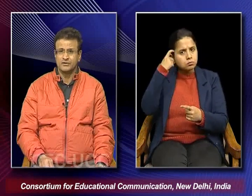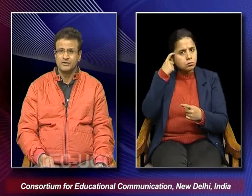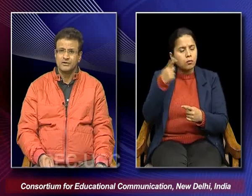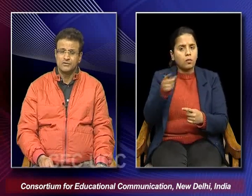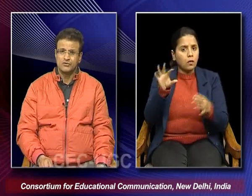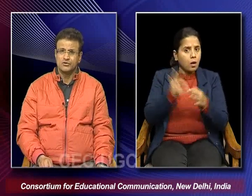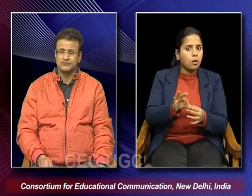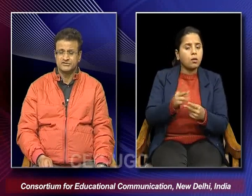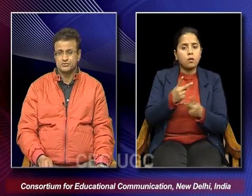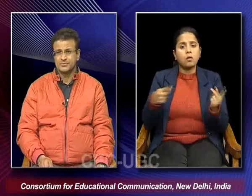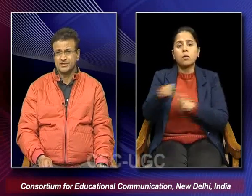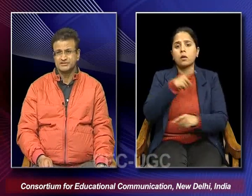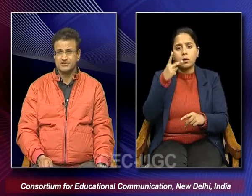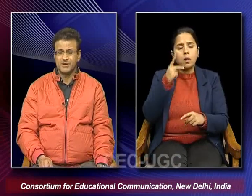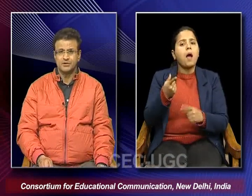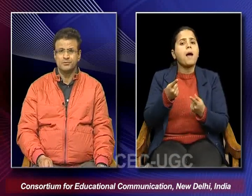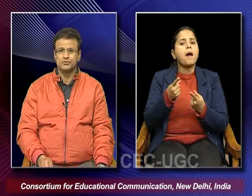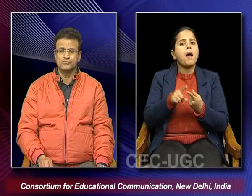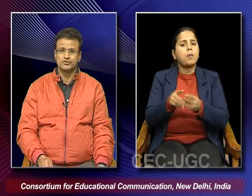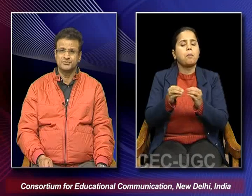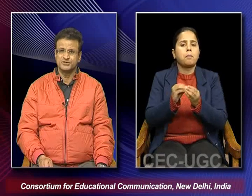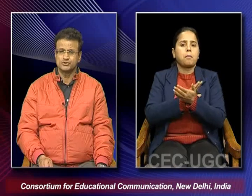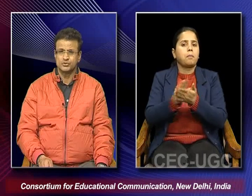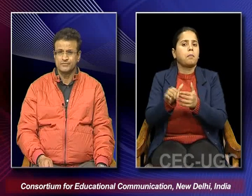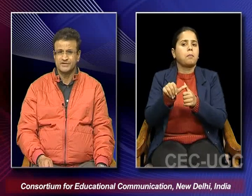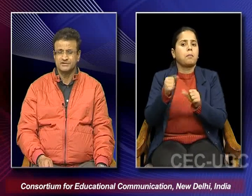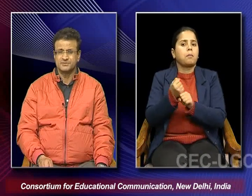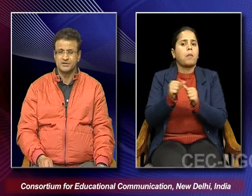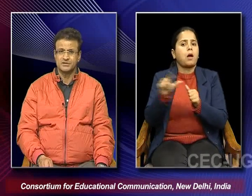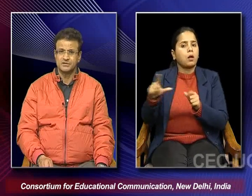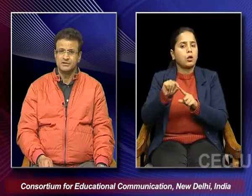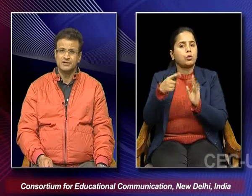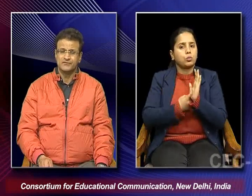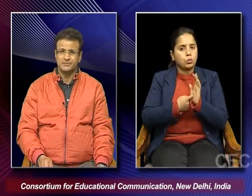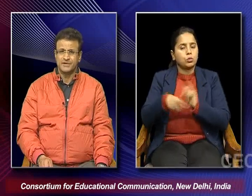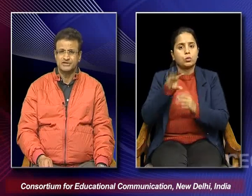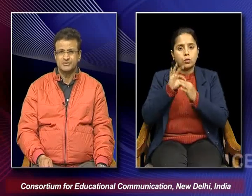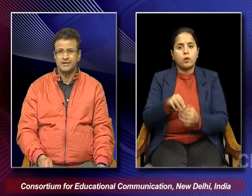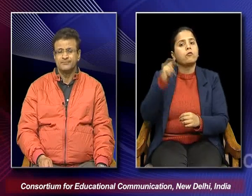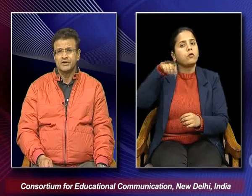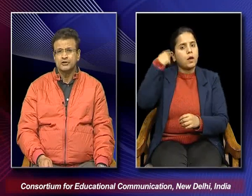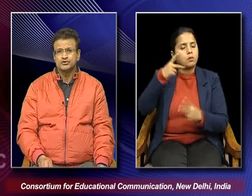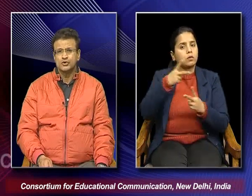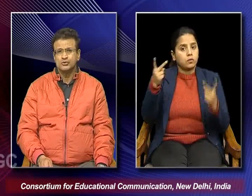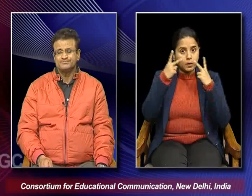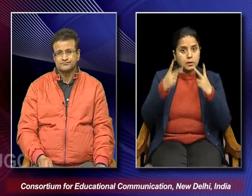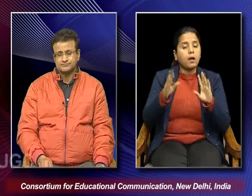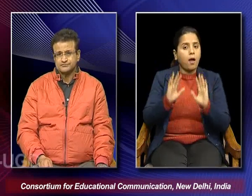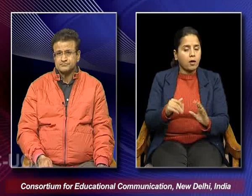blinding which took place in Bhagalpur was being shown in this particular film as well.